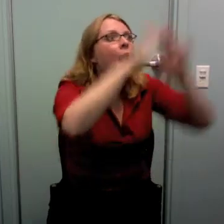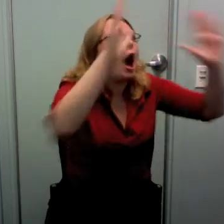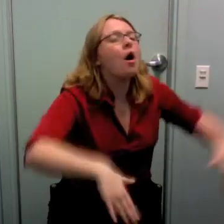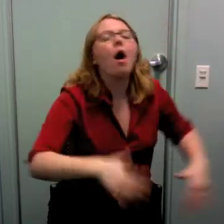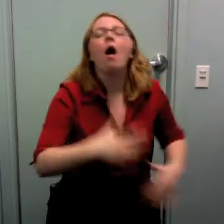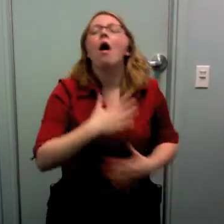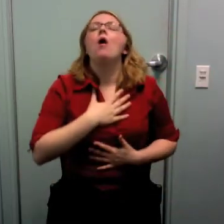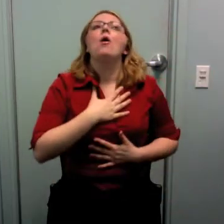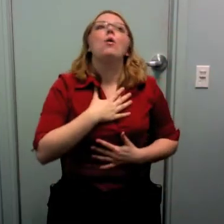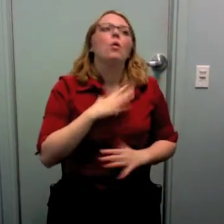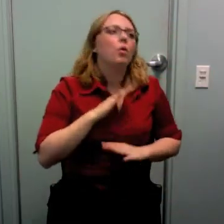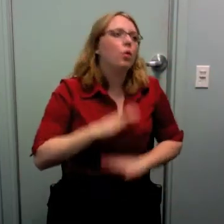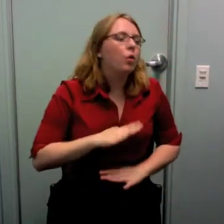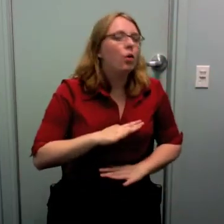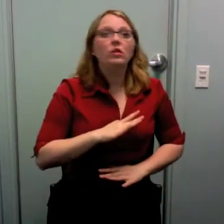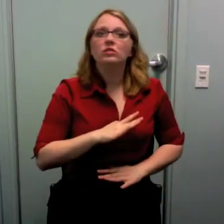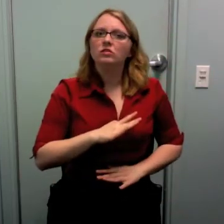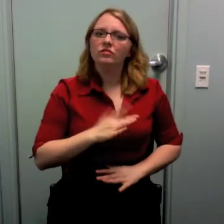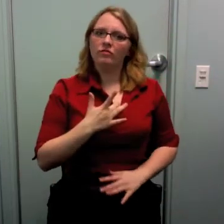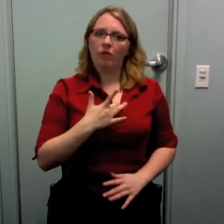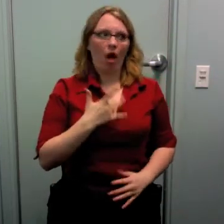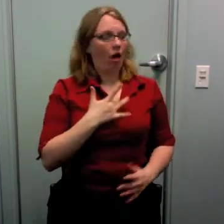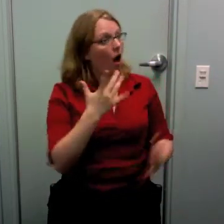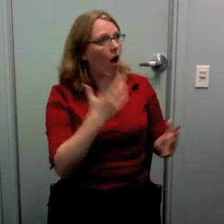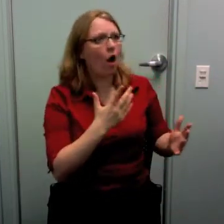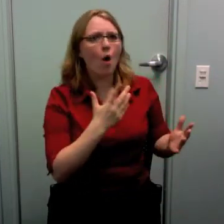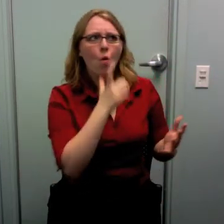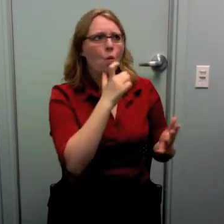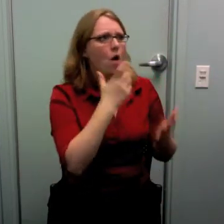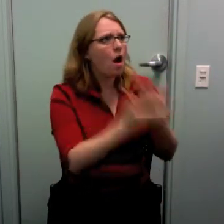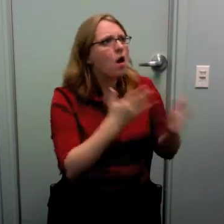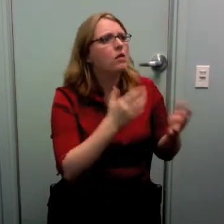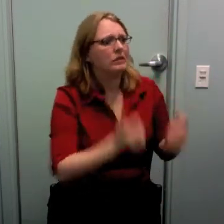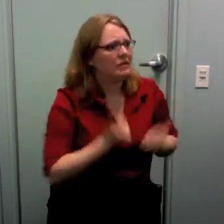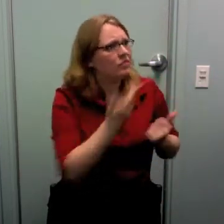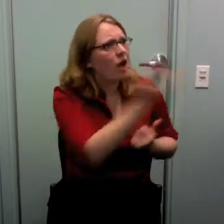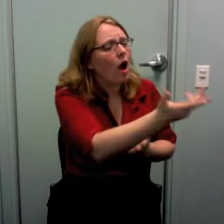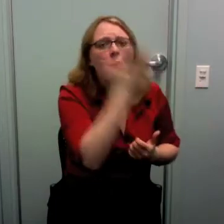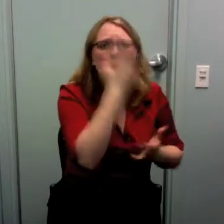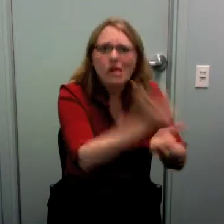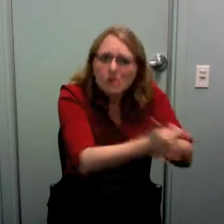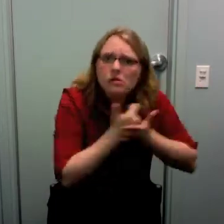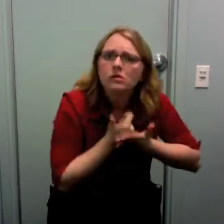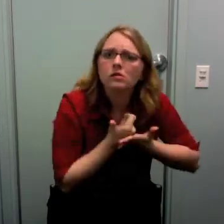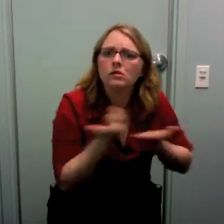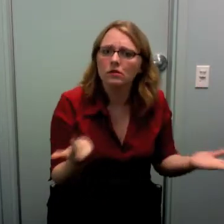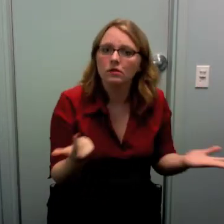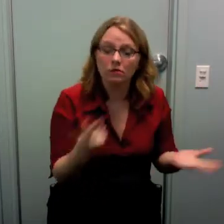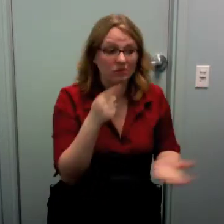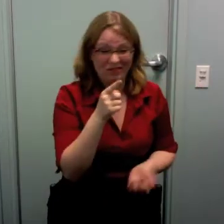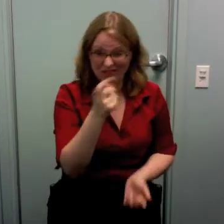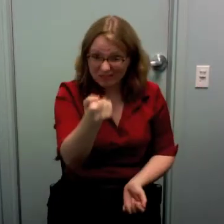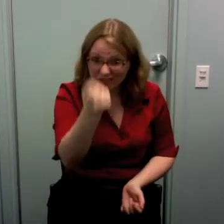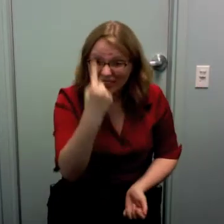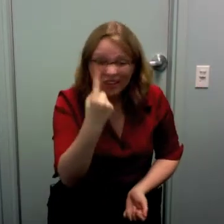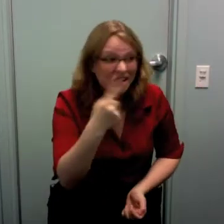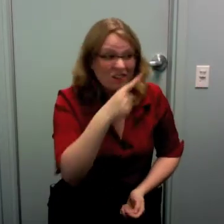was certain that whoever lived in the house would help her. You see, she did not know that the house belonged to the